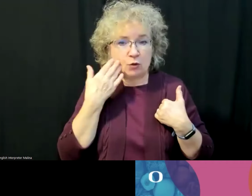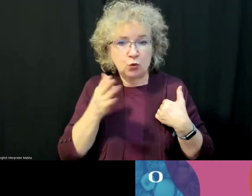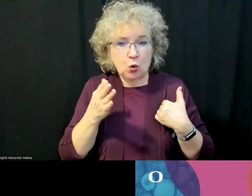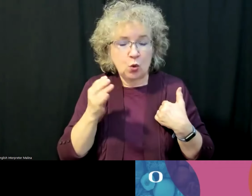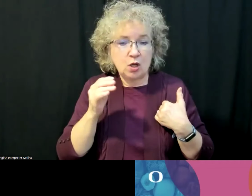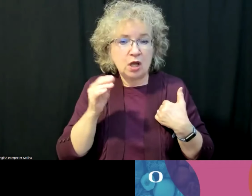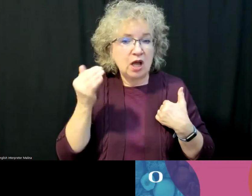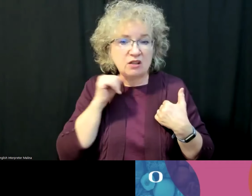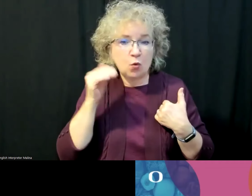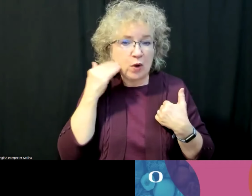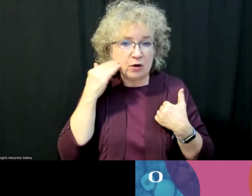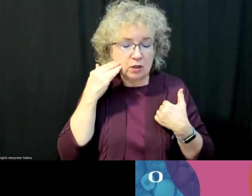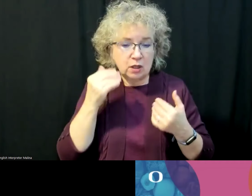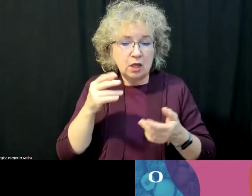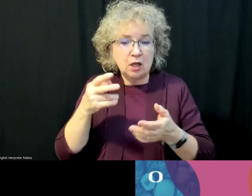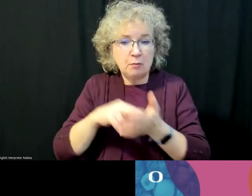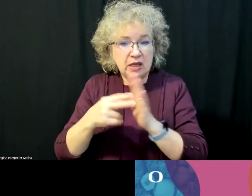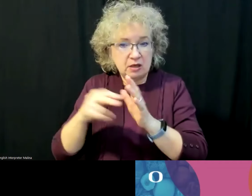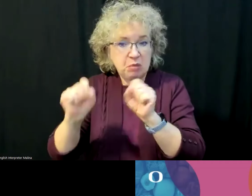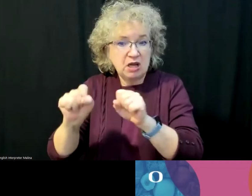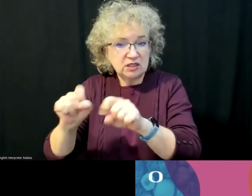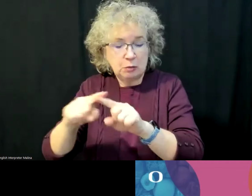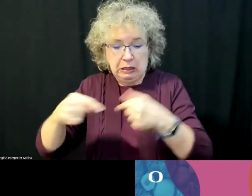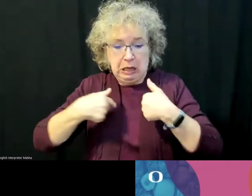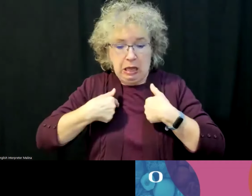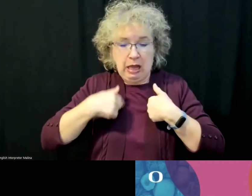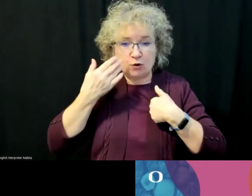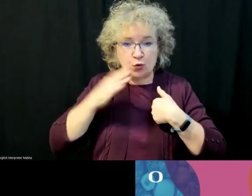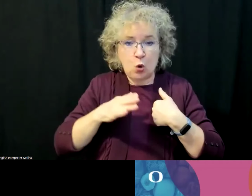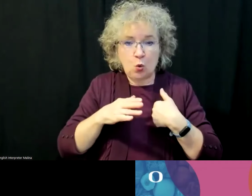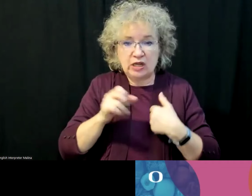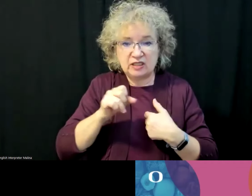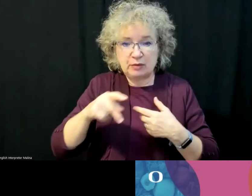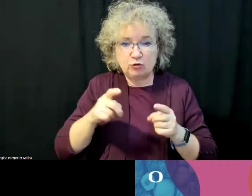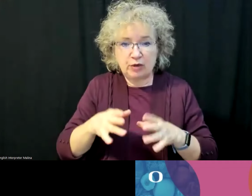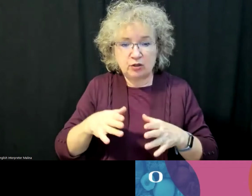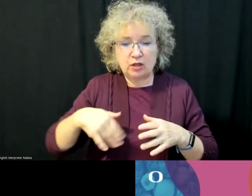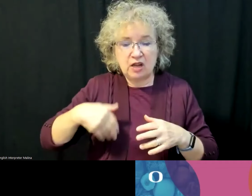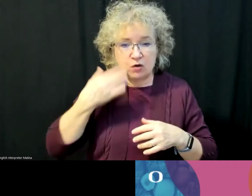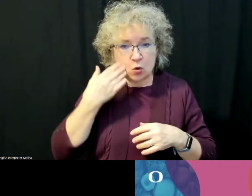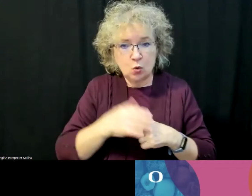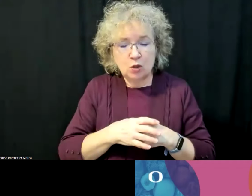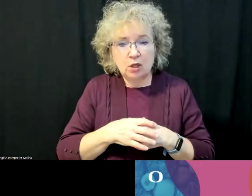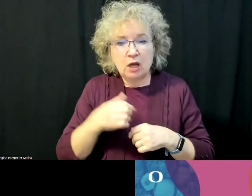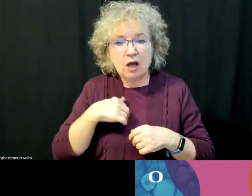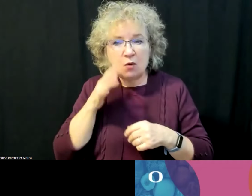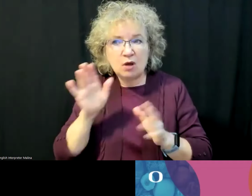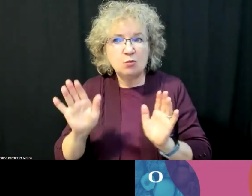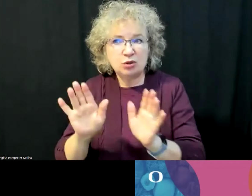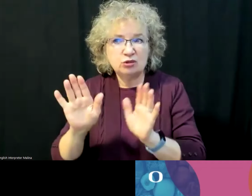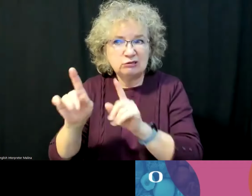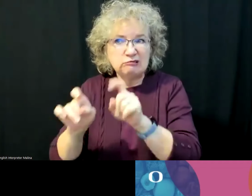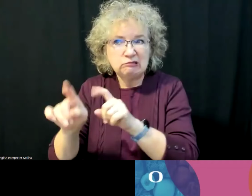mean there isn't one it just means that SSP director doesn't know it yet you know so I'll push and I'll ask some questions to see what I can